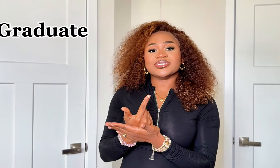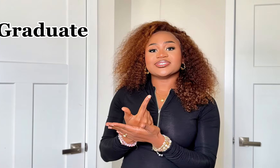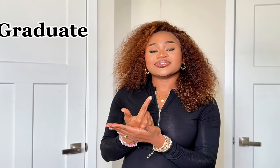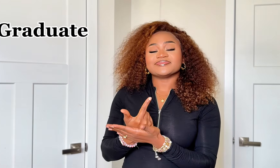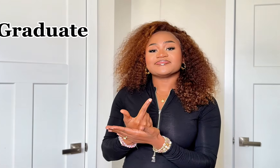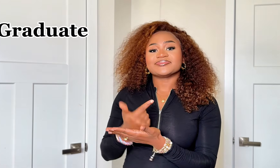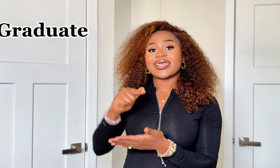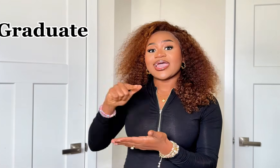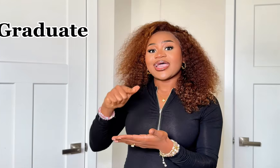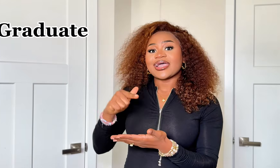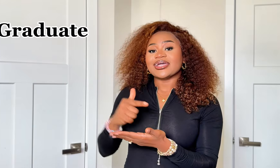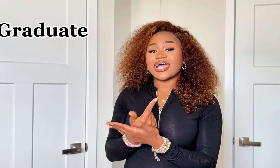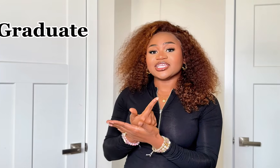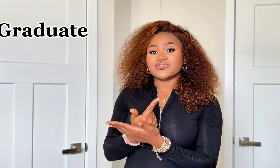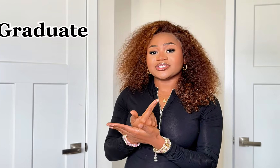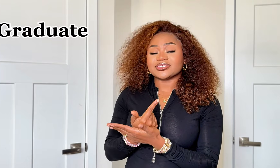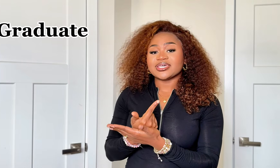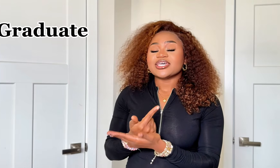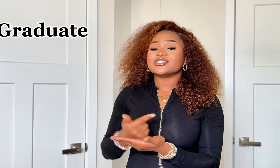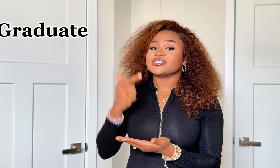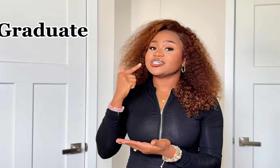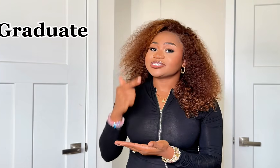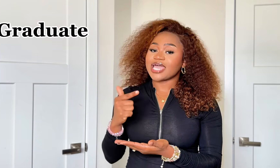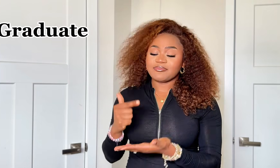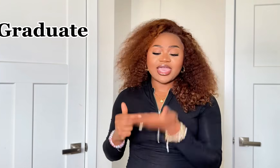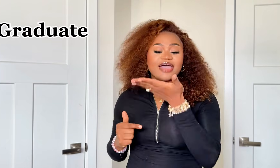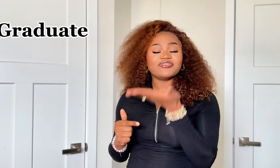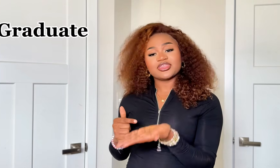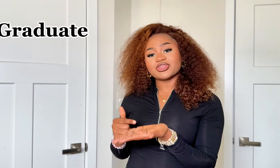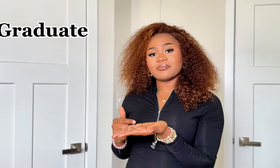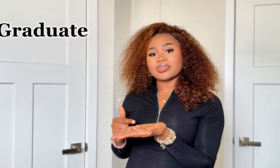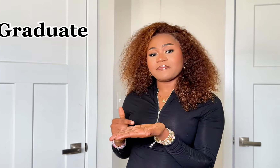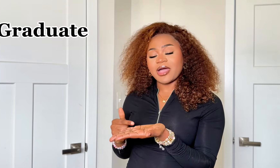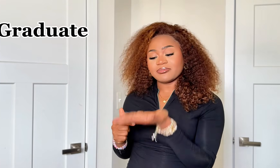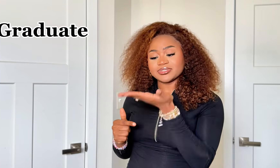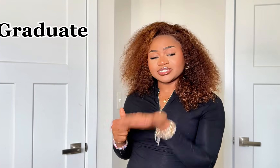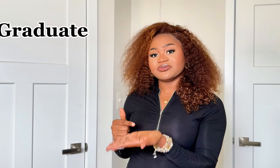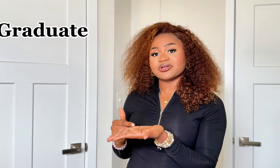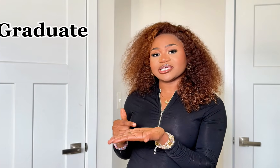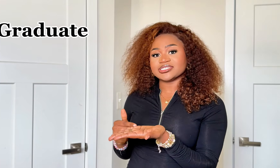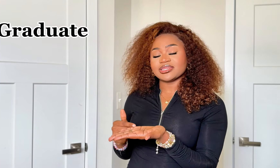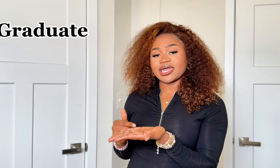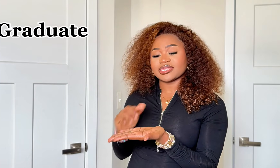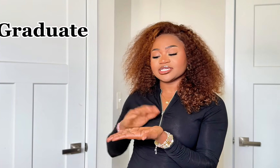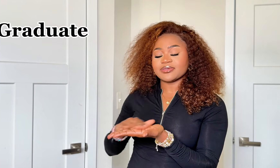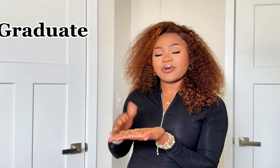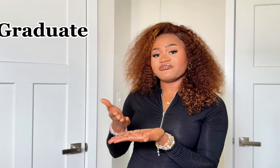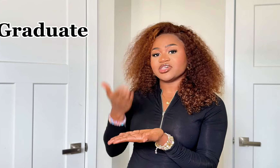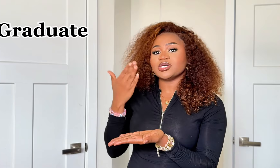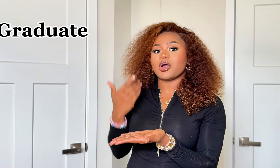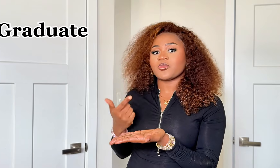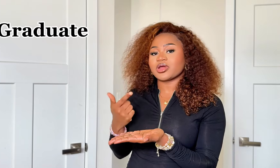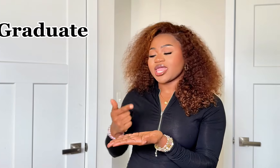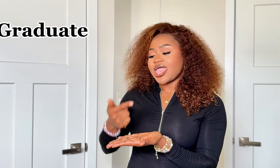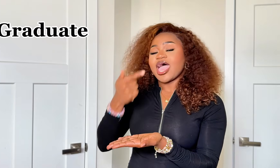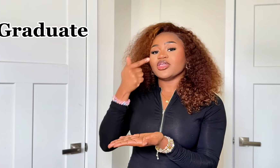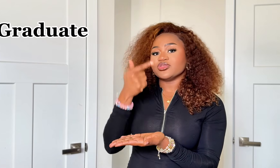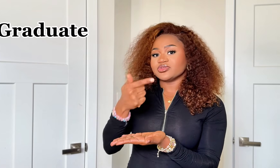Graduates. Graduates. So this time you have your non-dominant palm still resting like this, the palm facing upward, and you do the